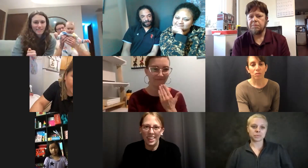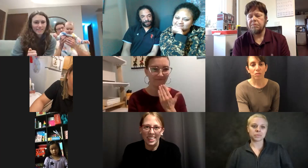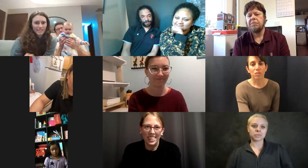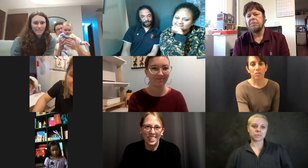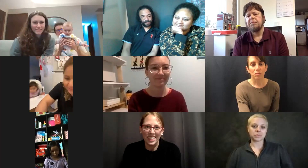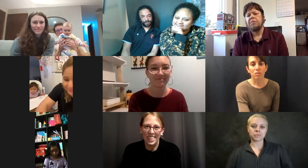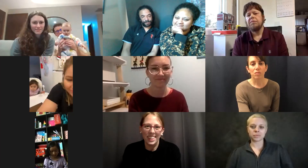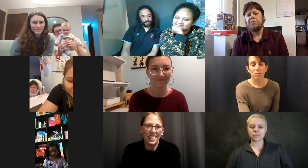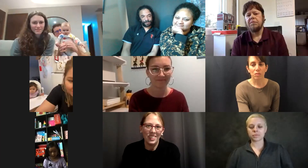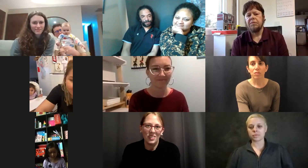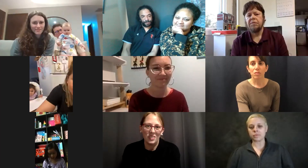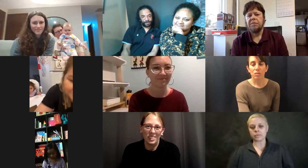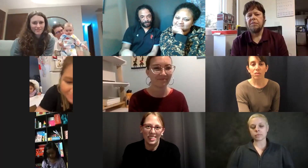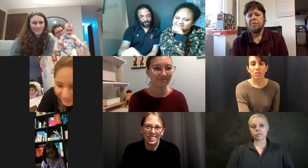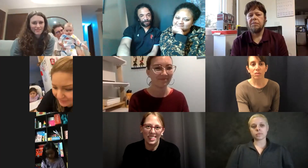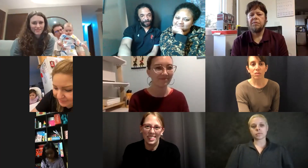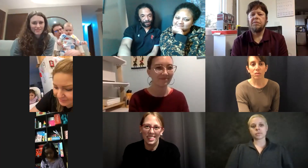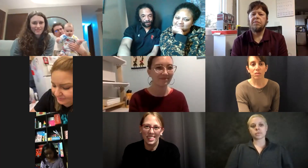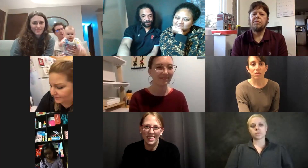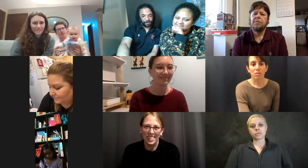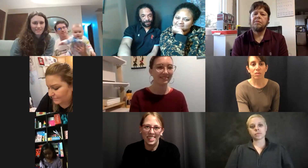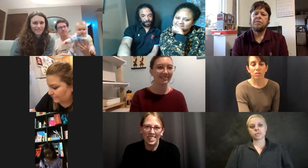Okay, great. Thank you.